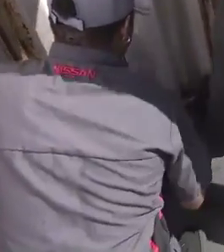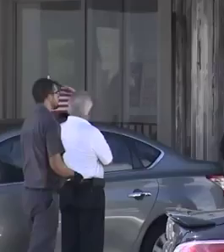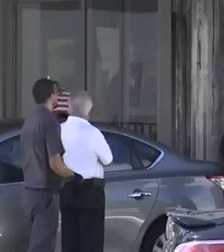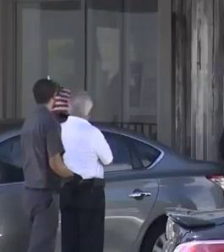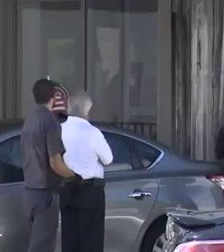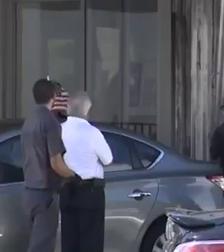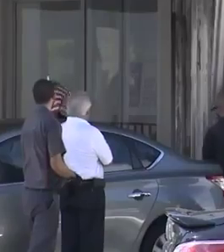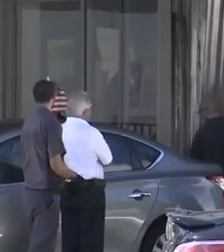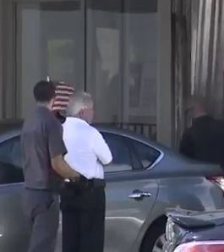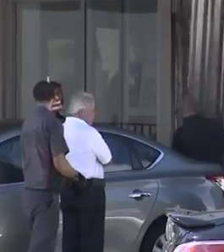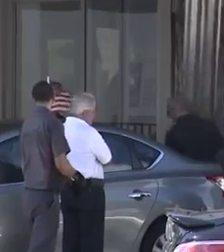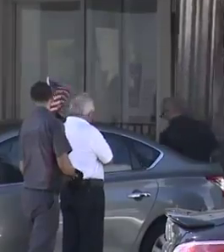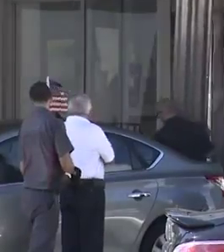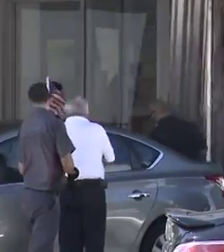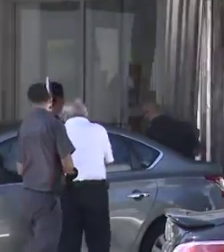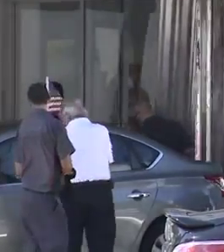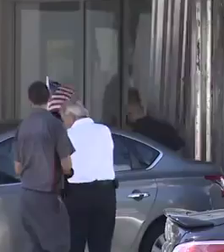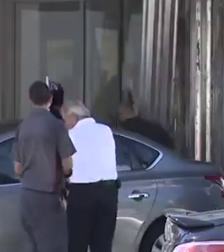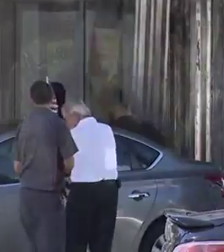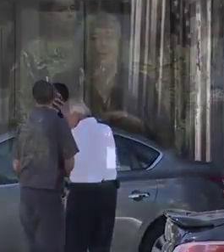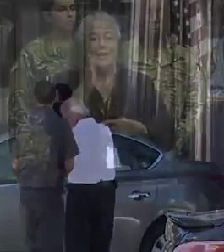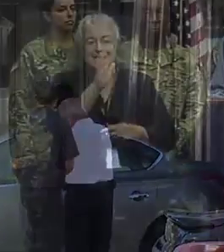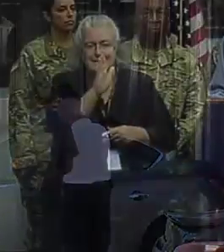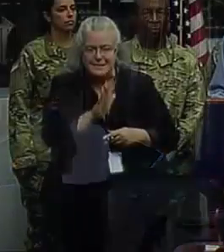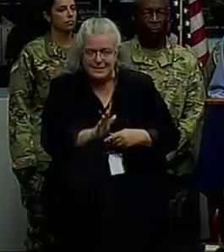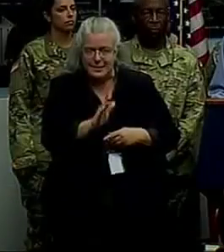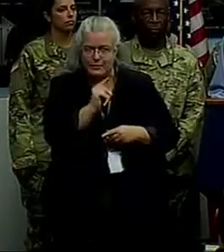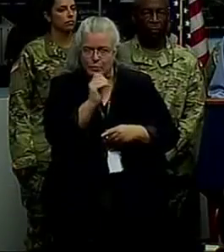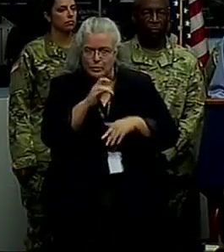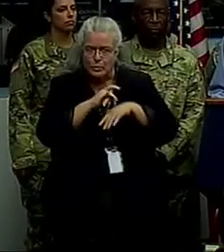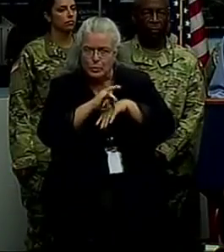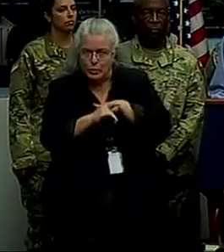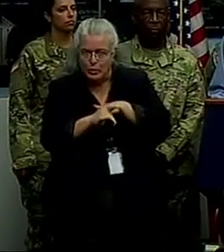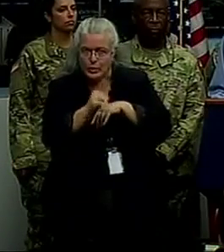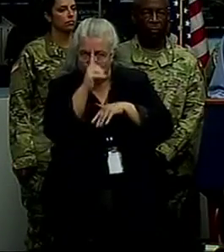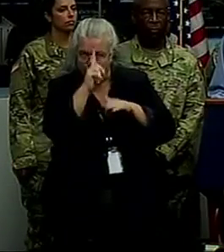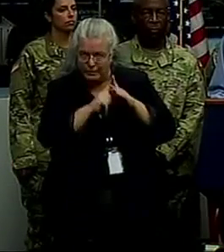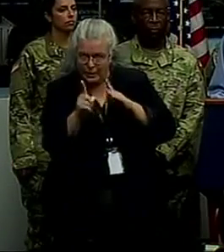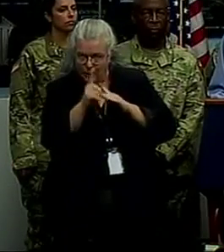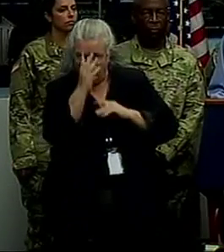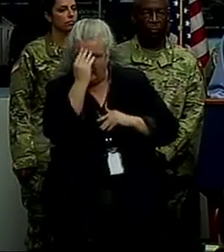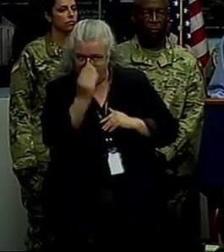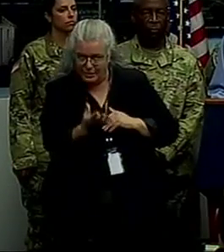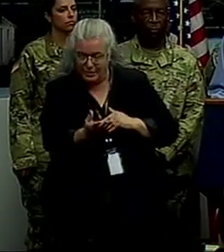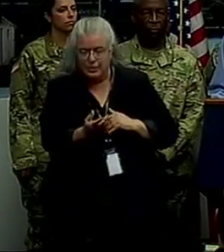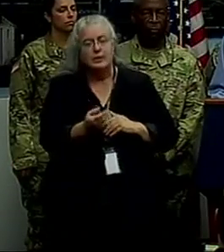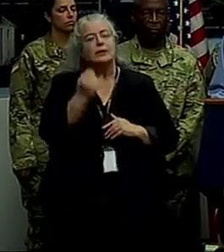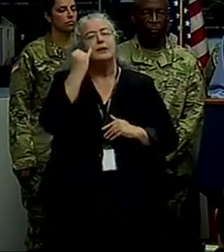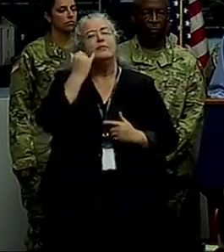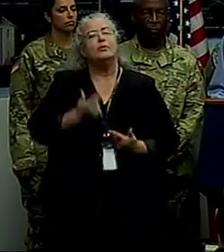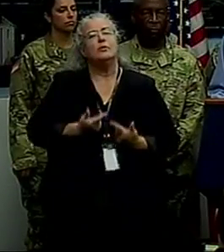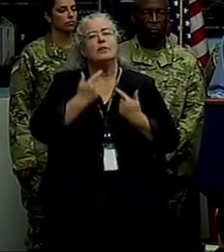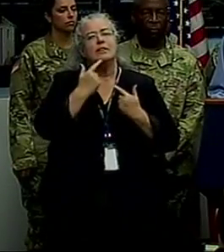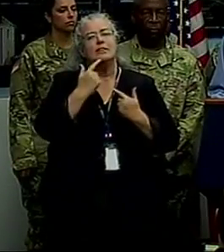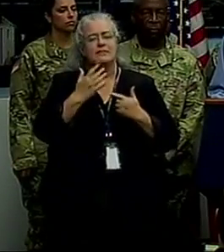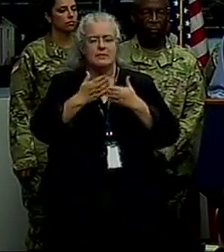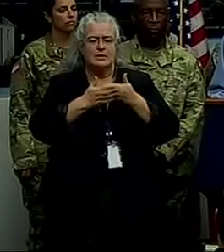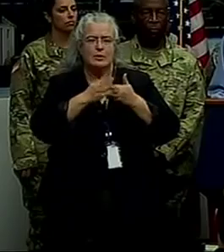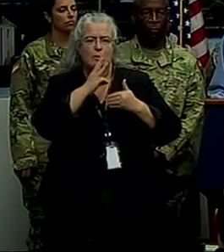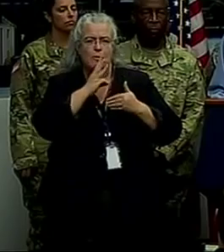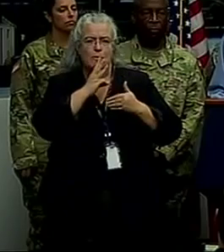businesses. Florida Governor Rick Scott is warning the state could face its biggest evacuation ever. If you live in a low-lying area,